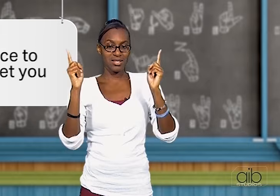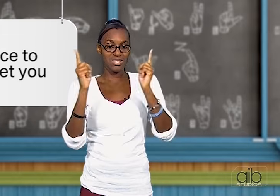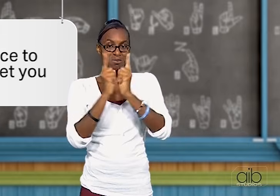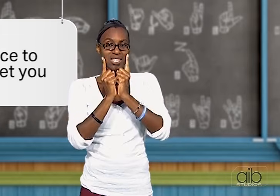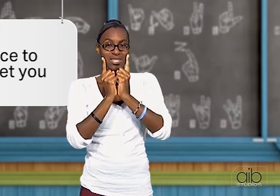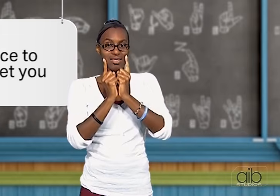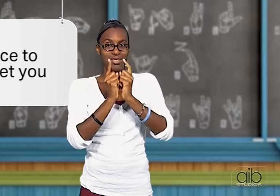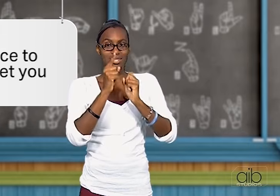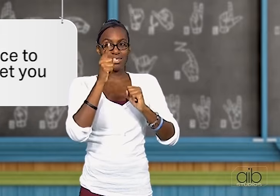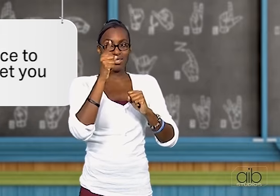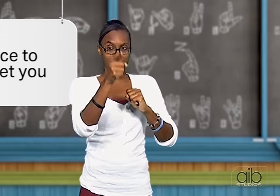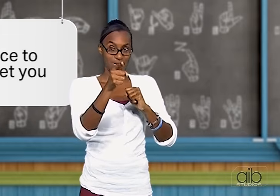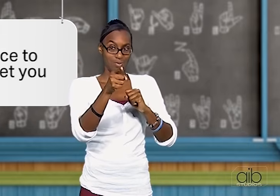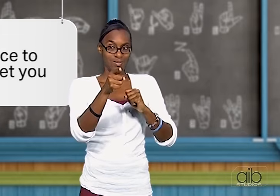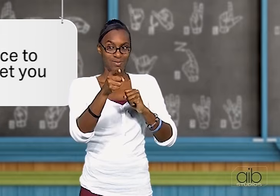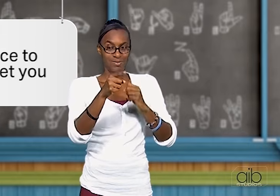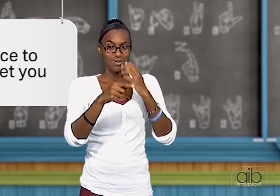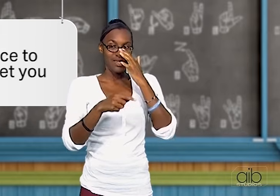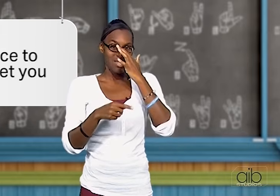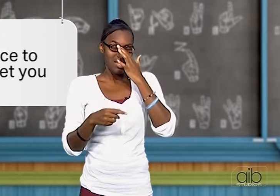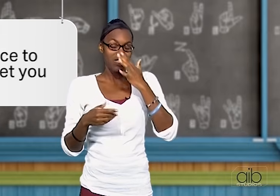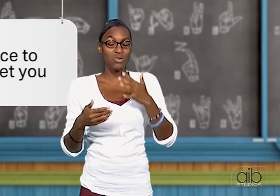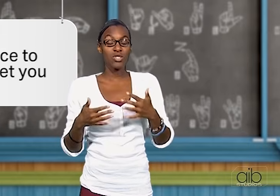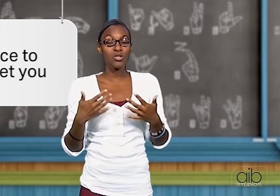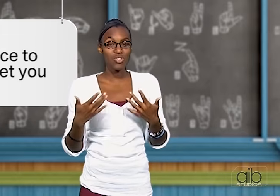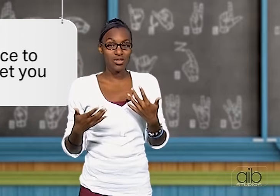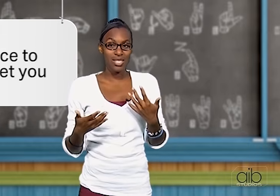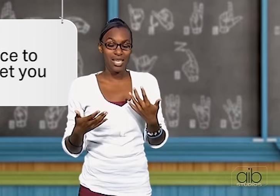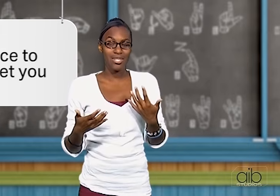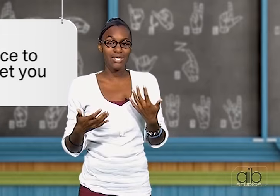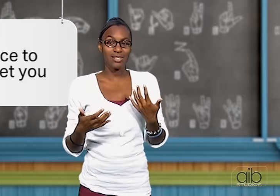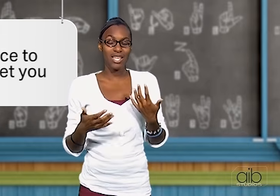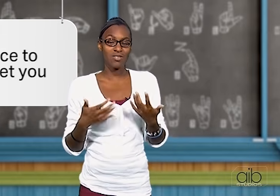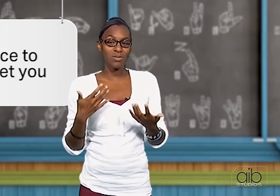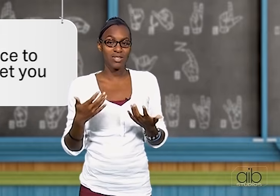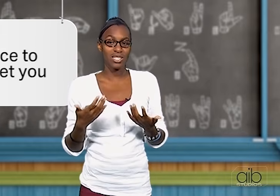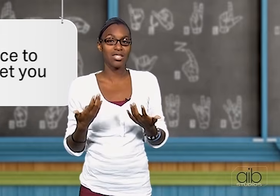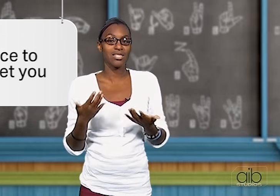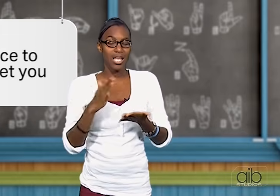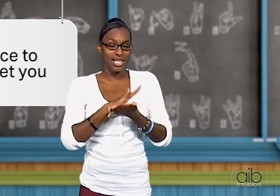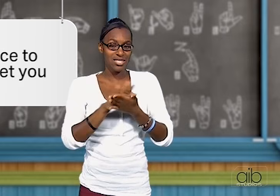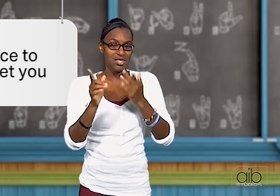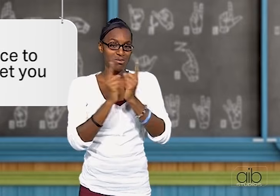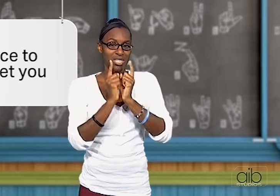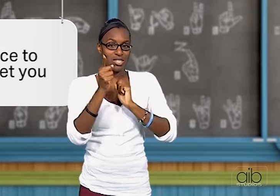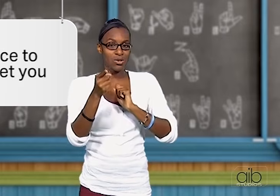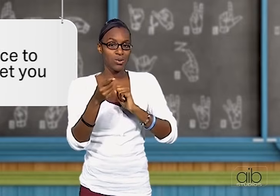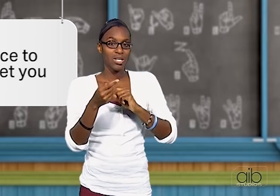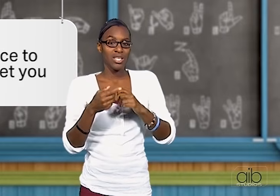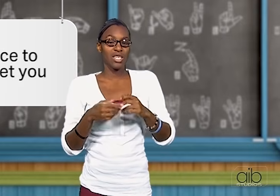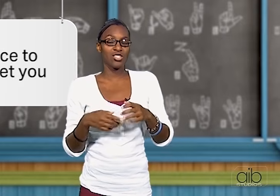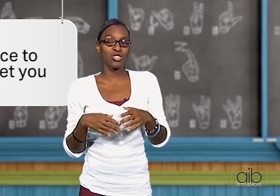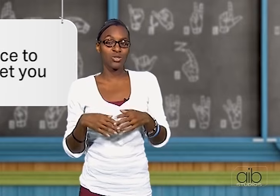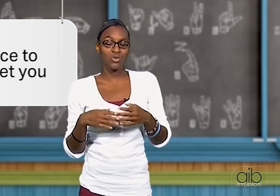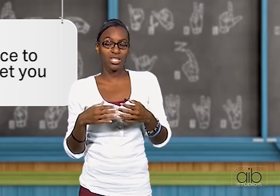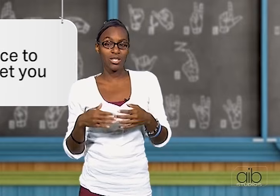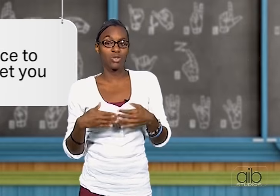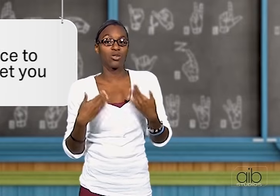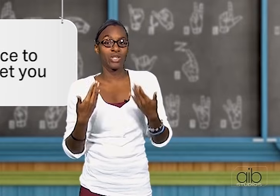to meet you. So usually in the deaf community, nice to meet you is used for either a